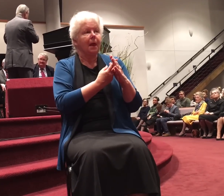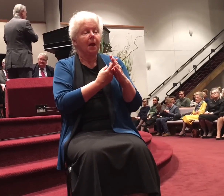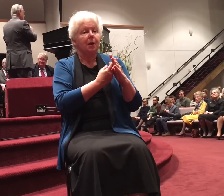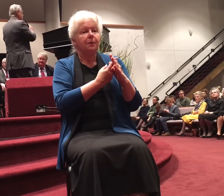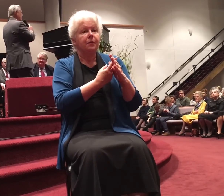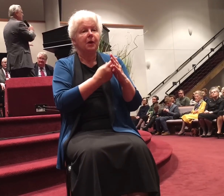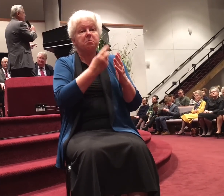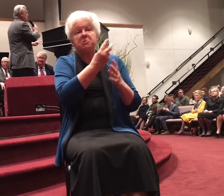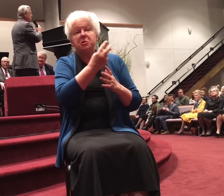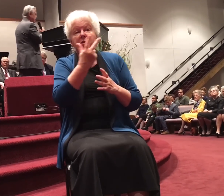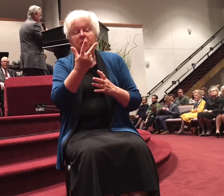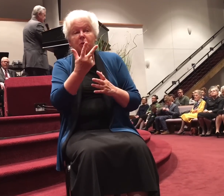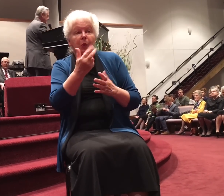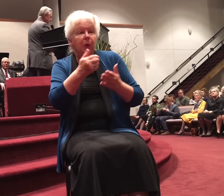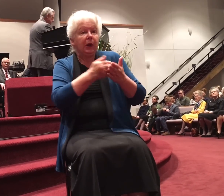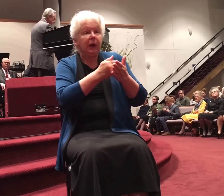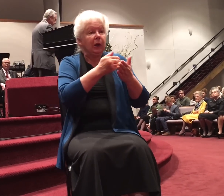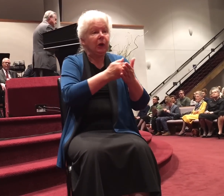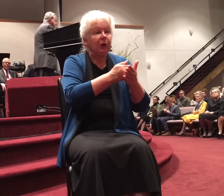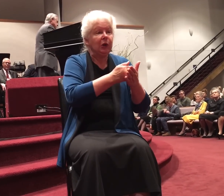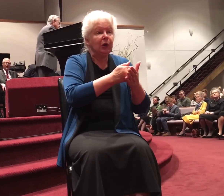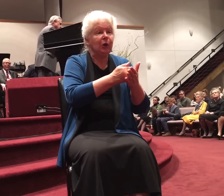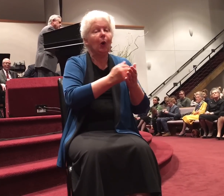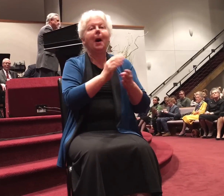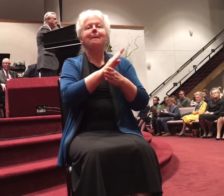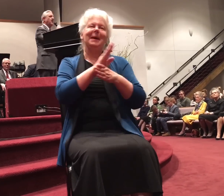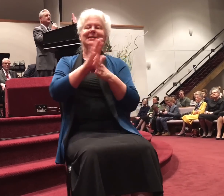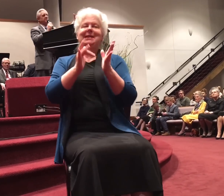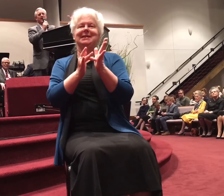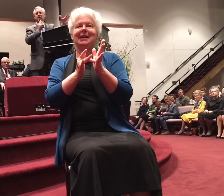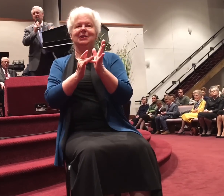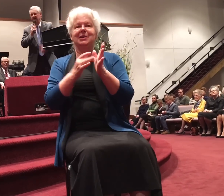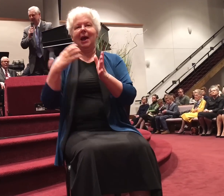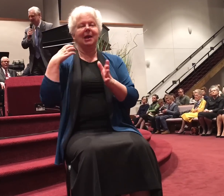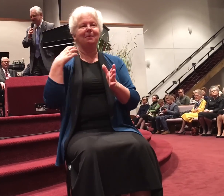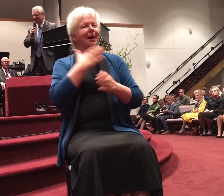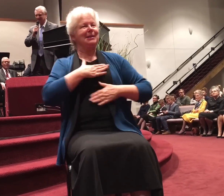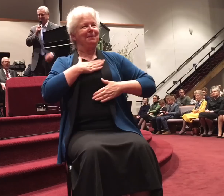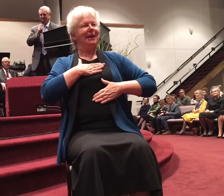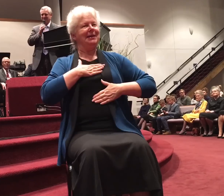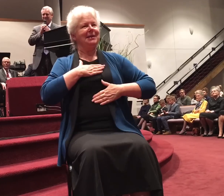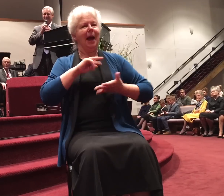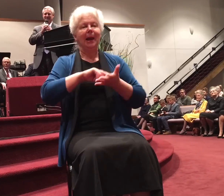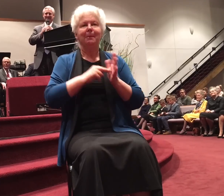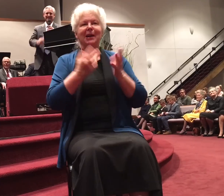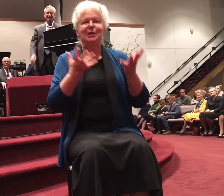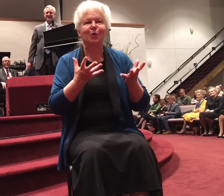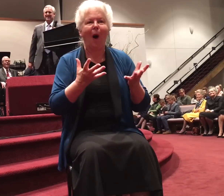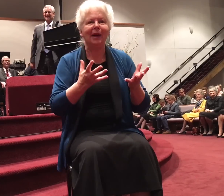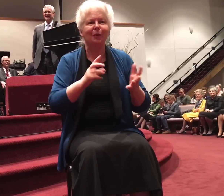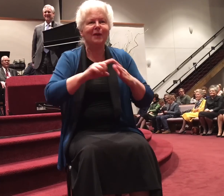started 2 or 3 new business centers, and the boss is very pleased.